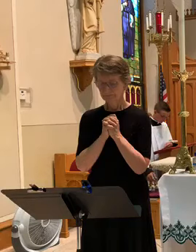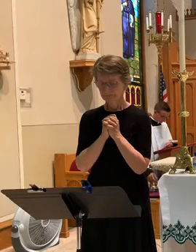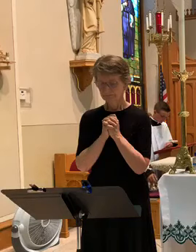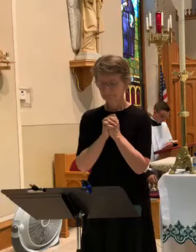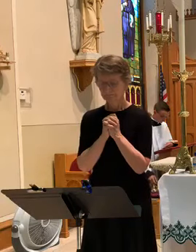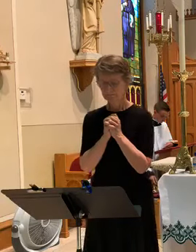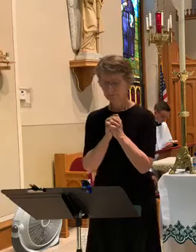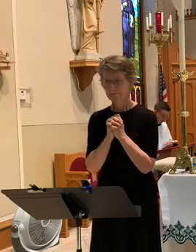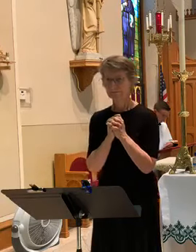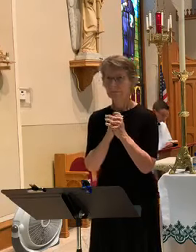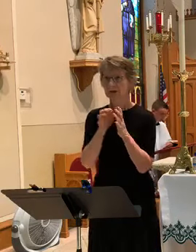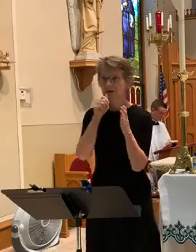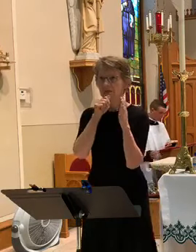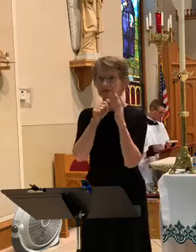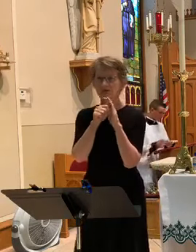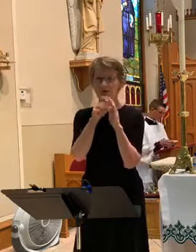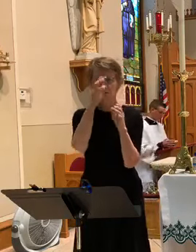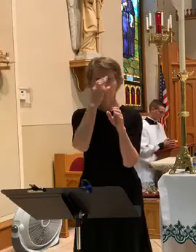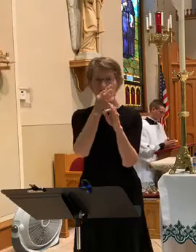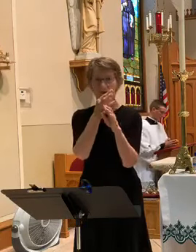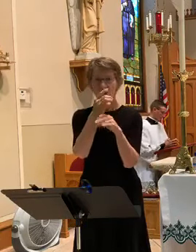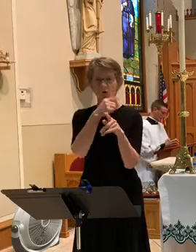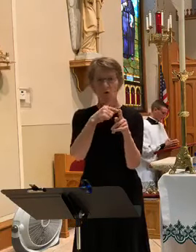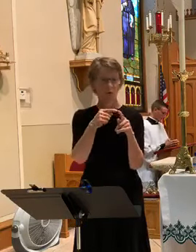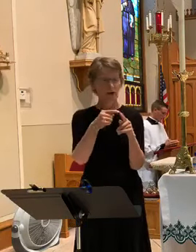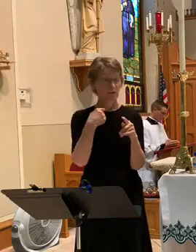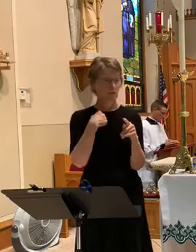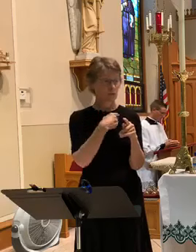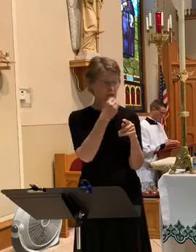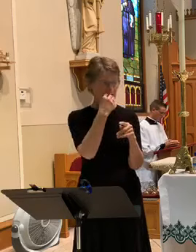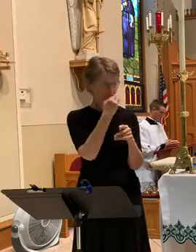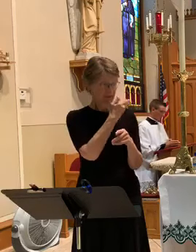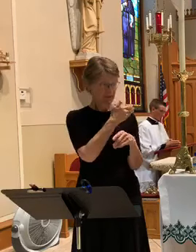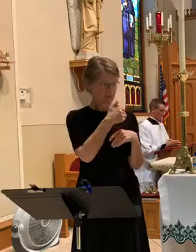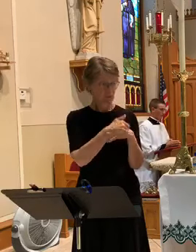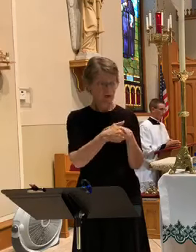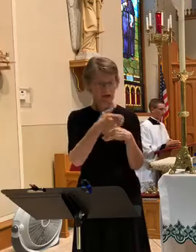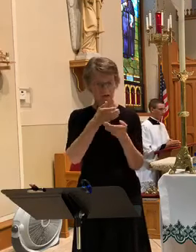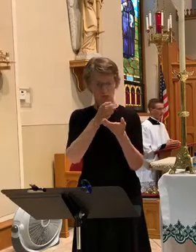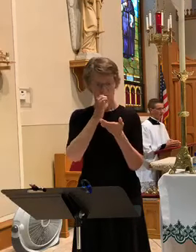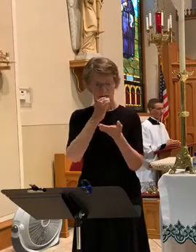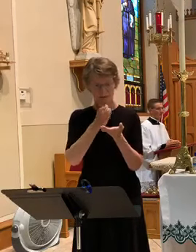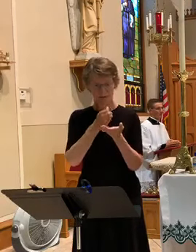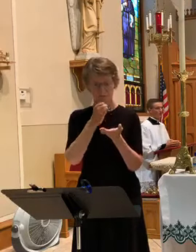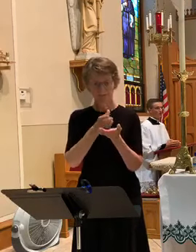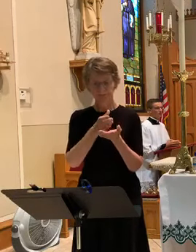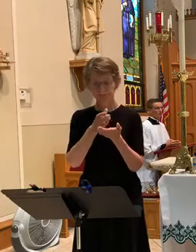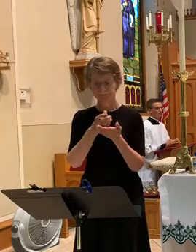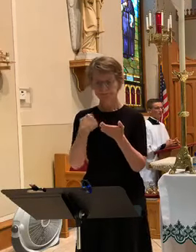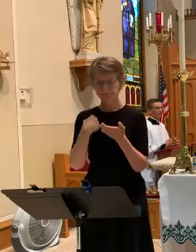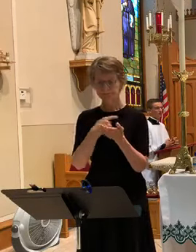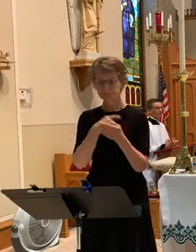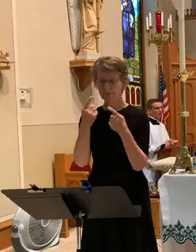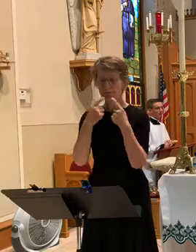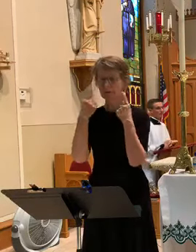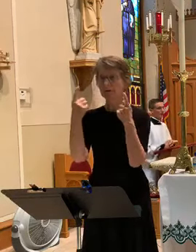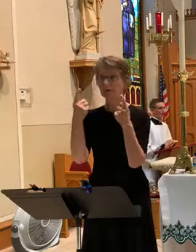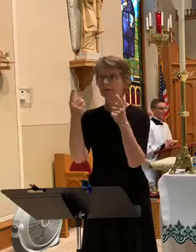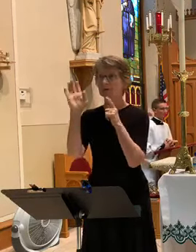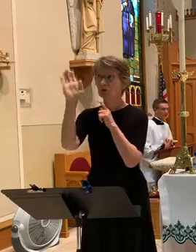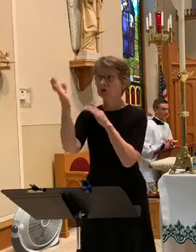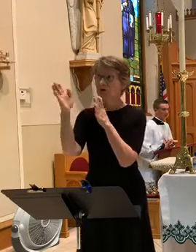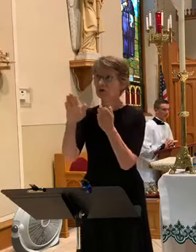The mystery of faith. When we eat this bread and drink this cup, we proclaim